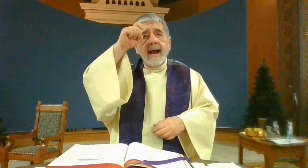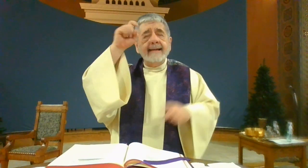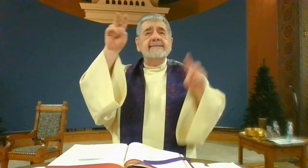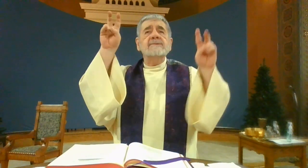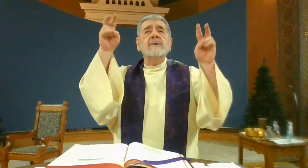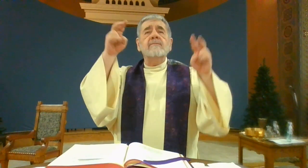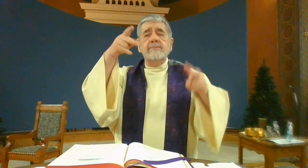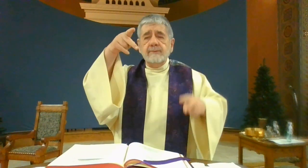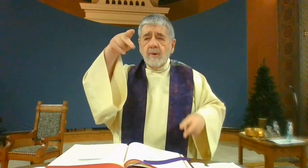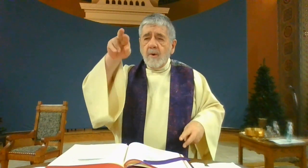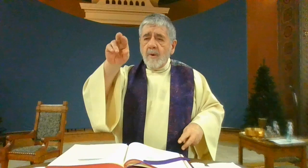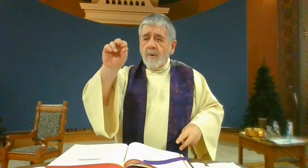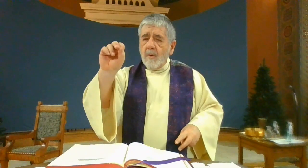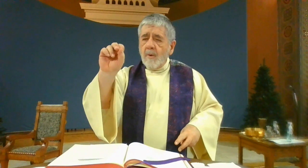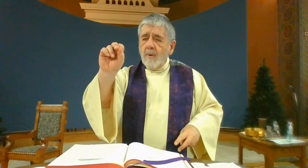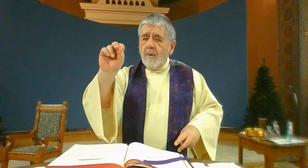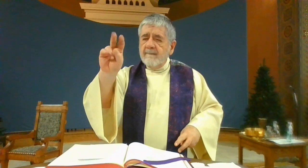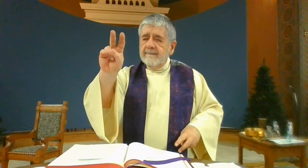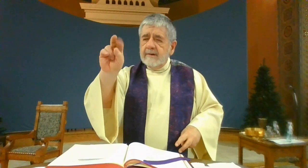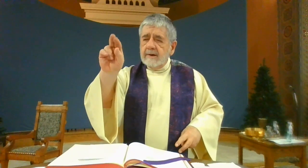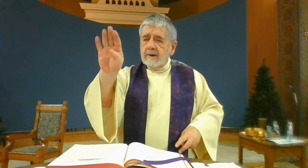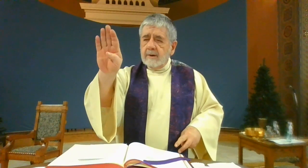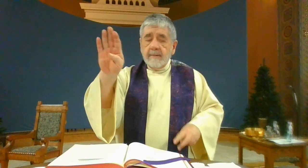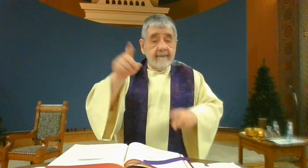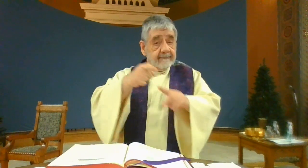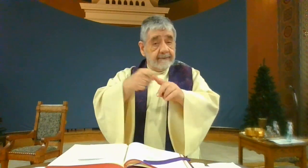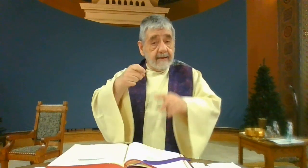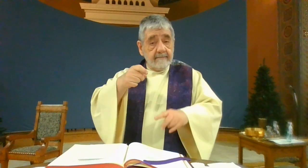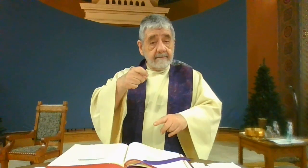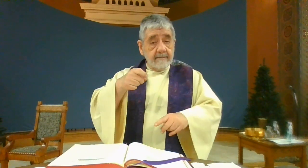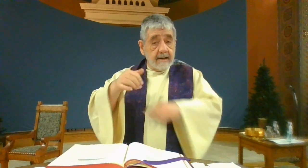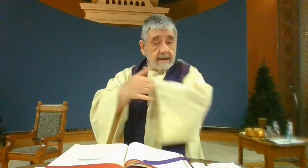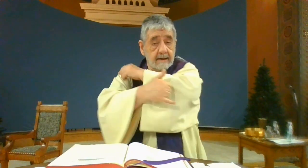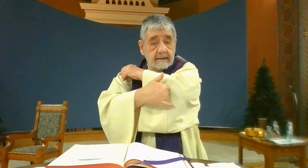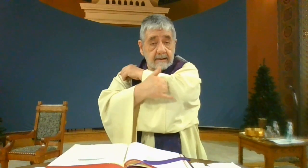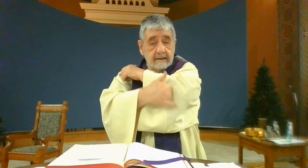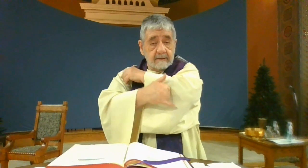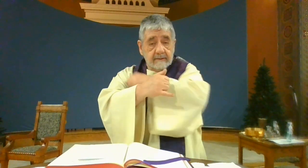There is an old wise proverb from Denmark.